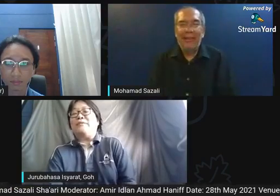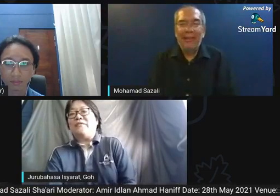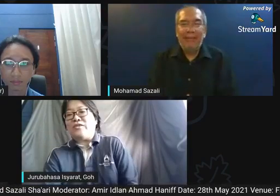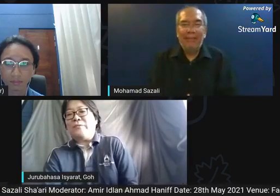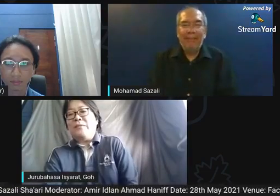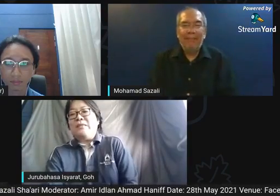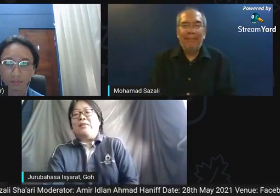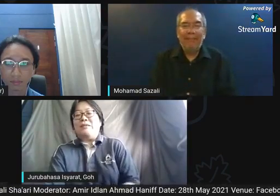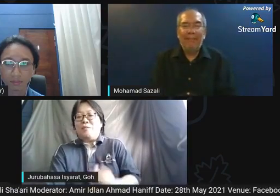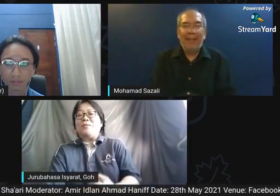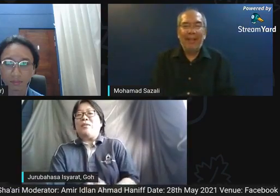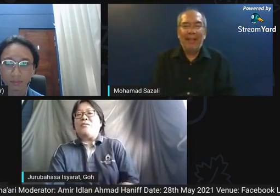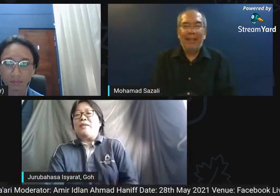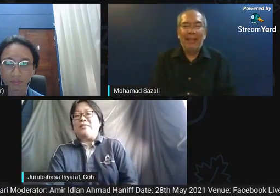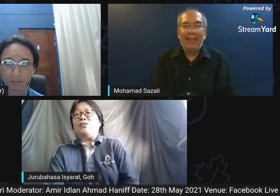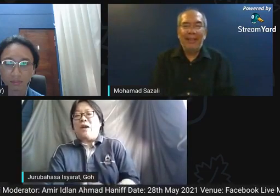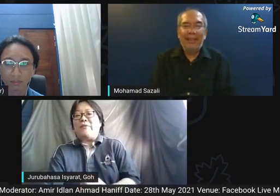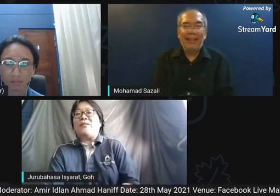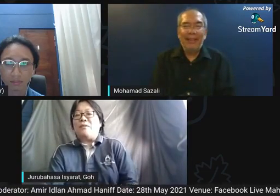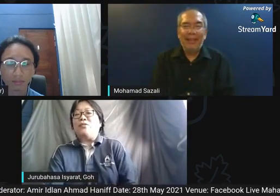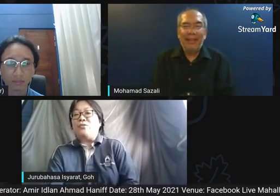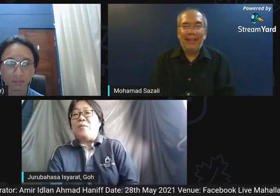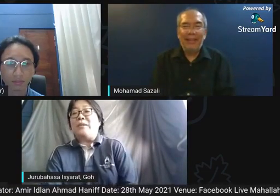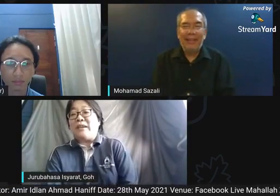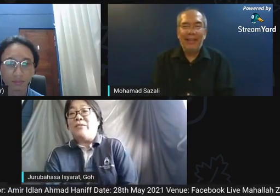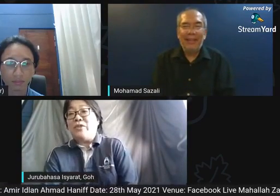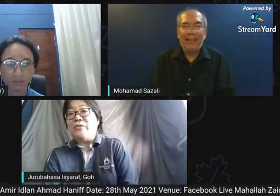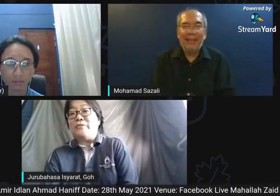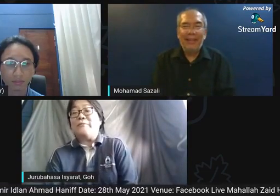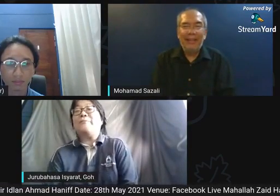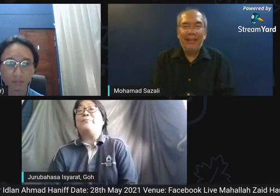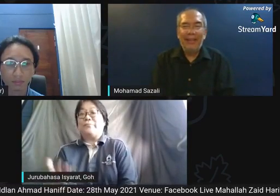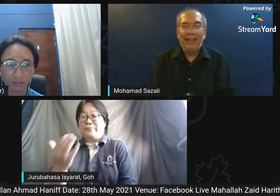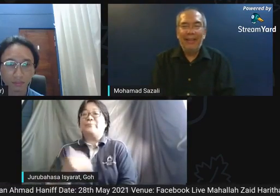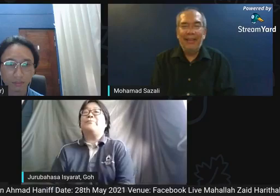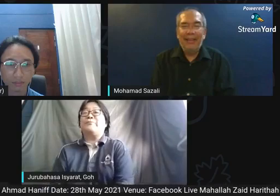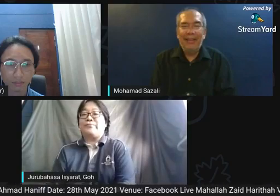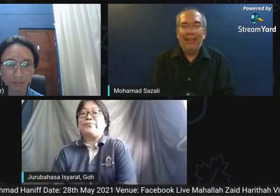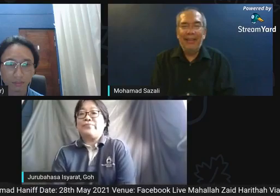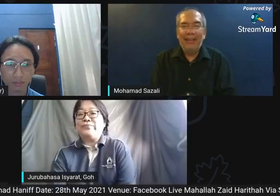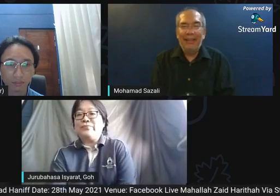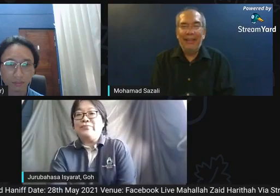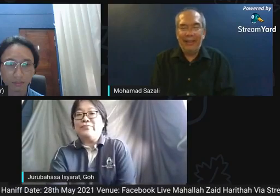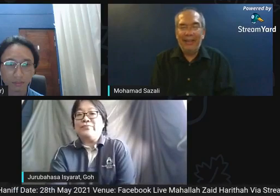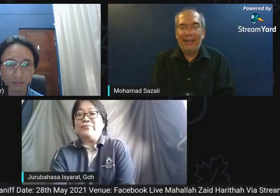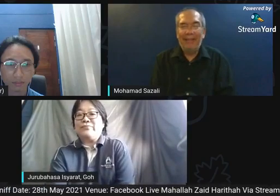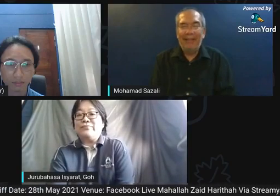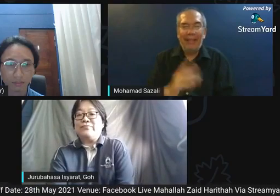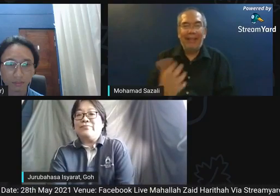learning French. The most important one is to have someone to communicate with you.